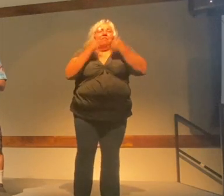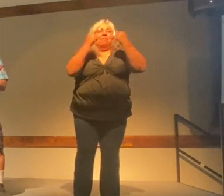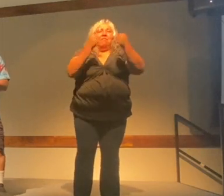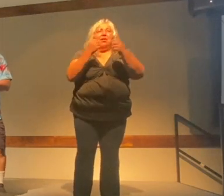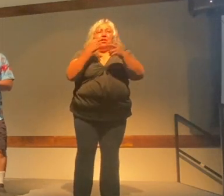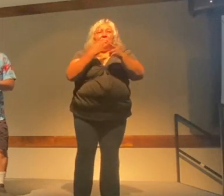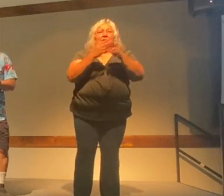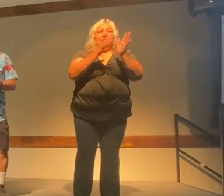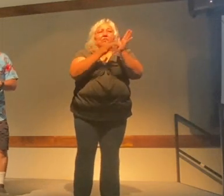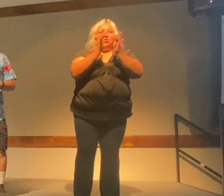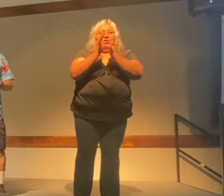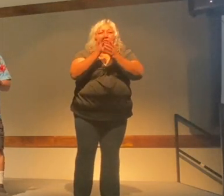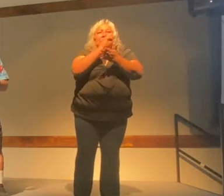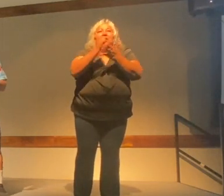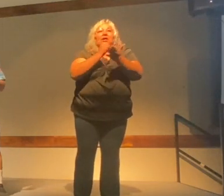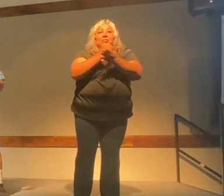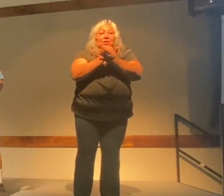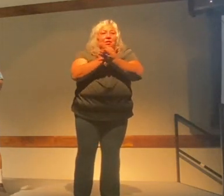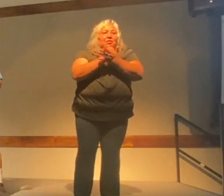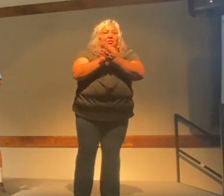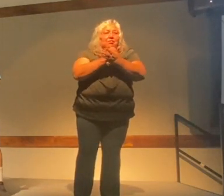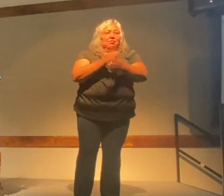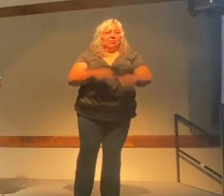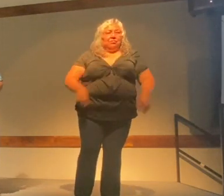Jesus. Amen.